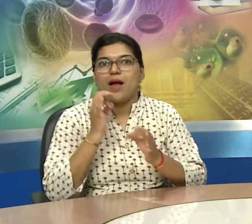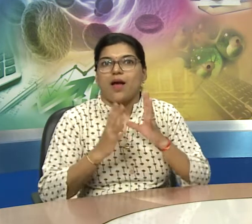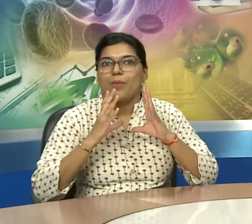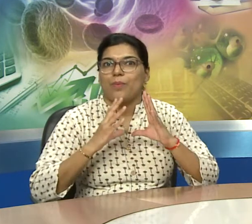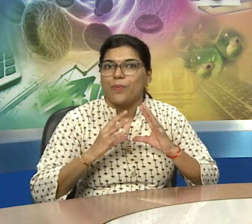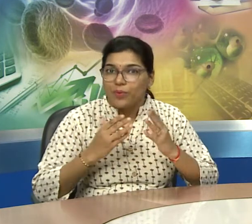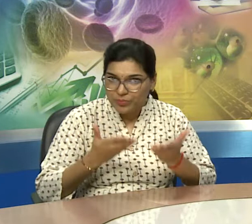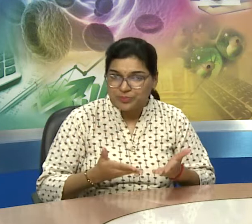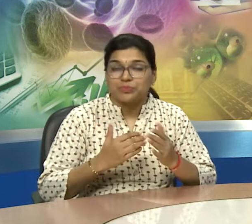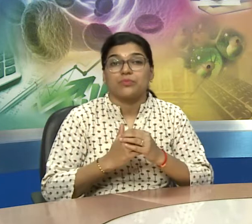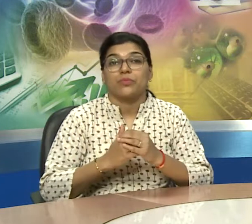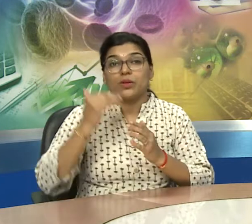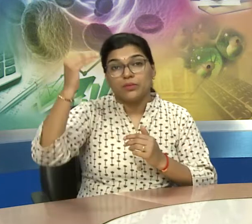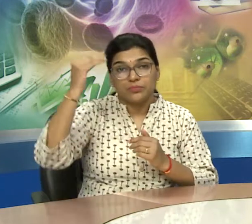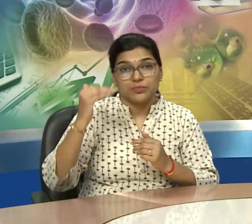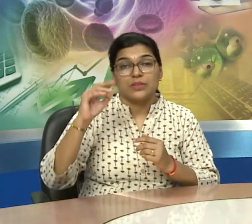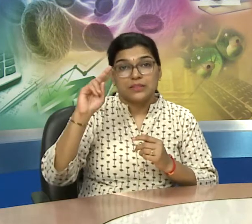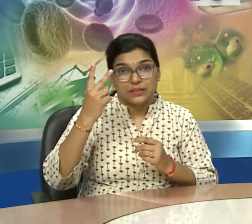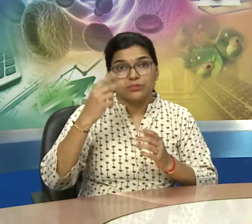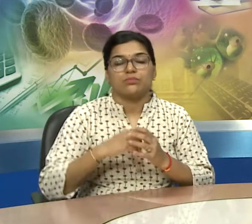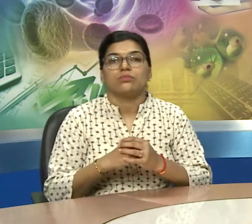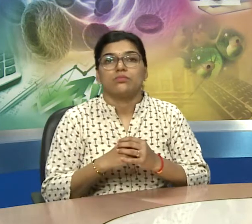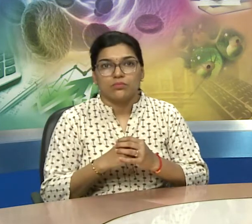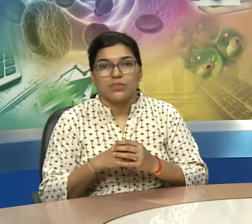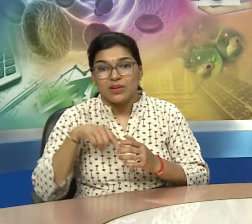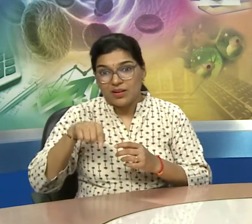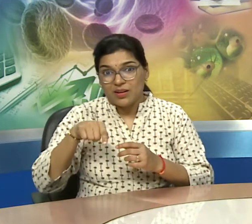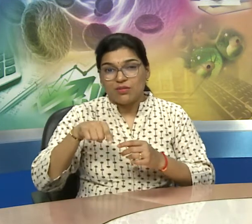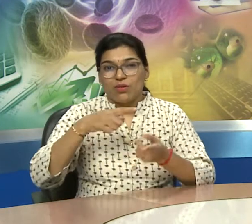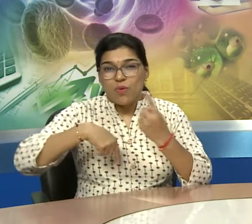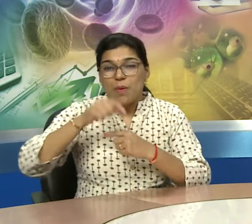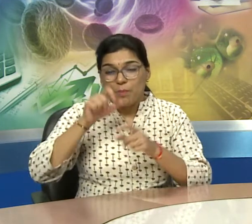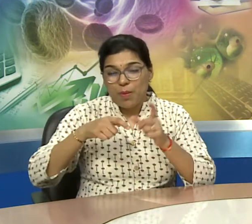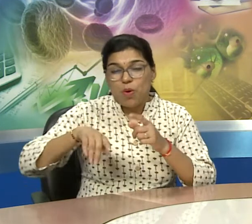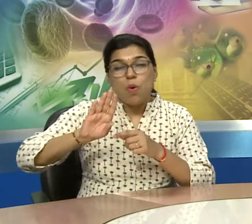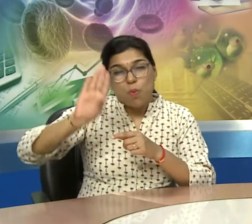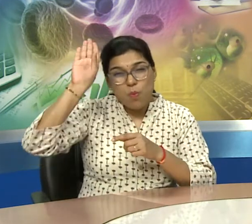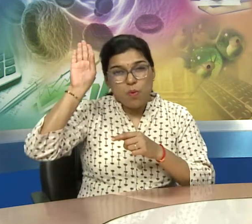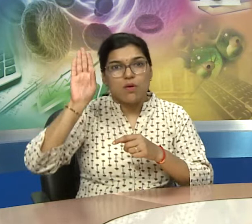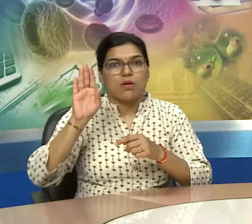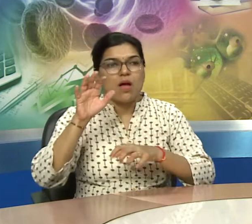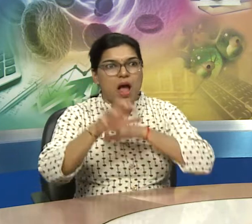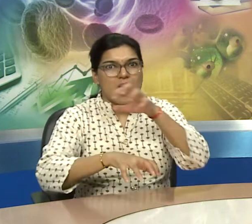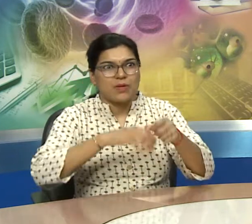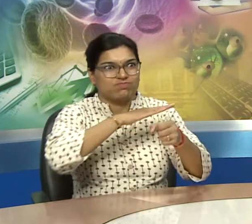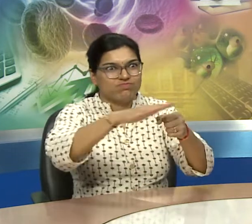have a get-together, live in a team or a group. And because the fire was